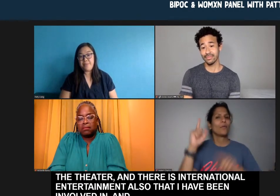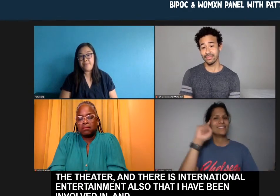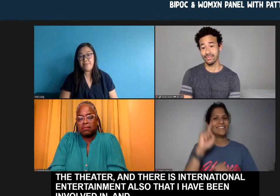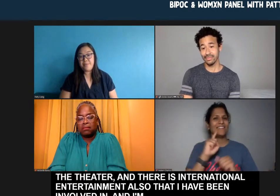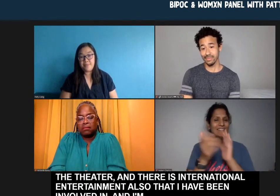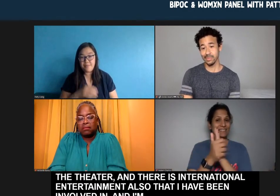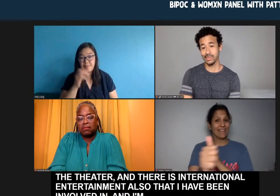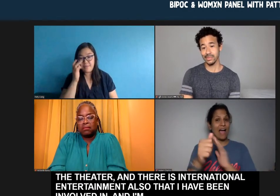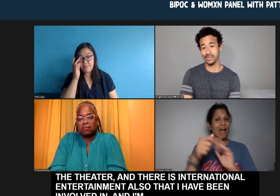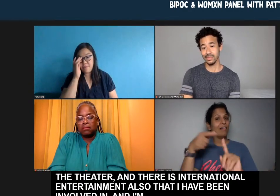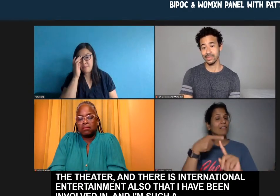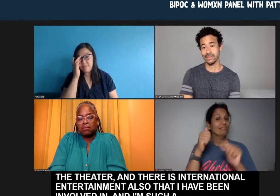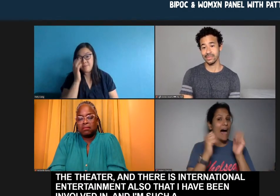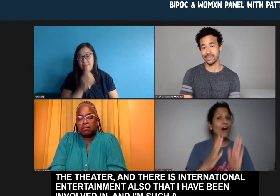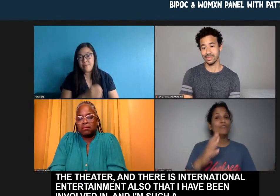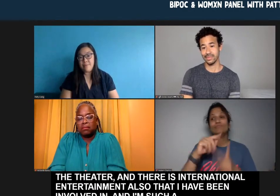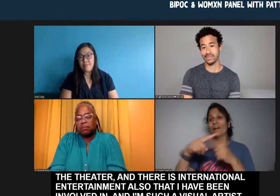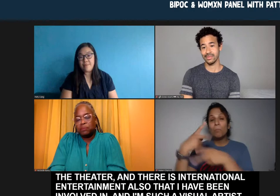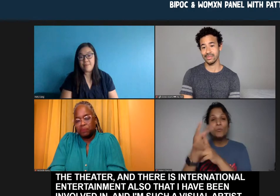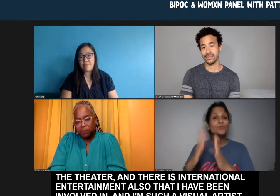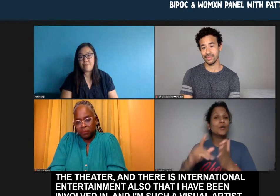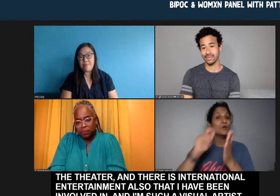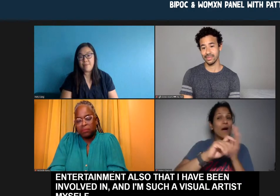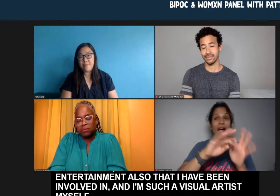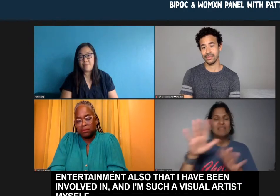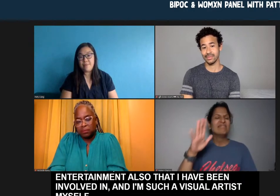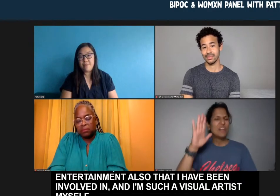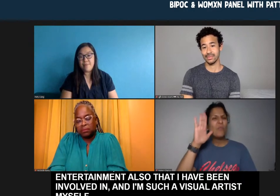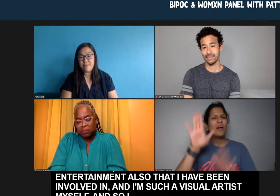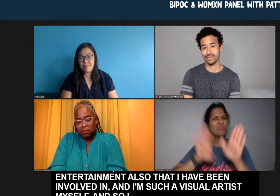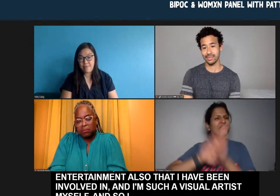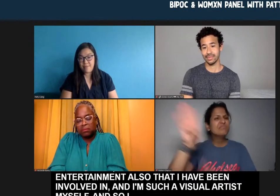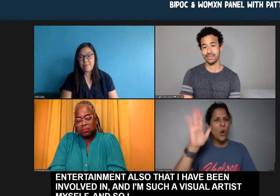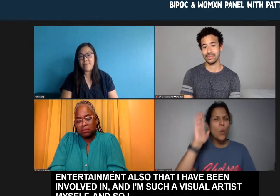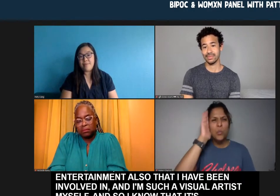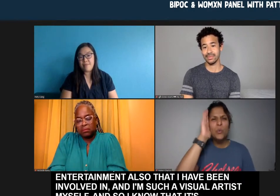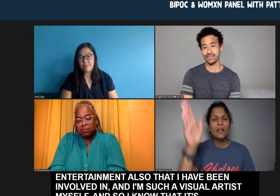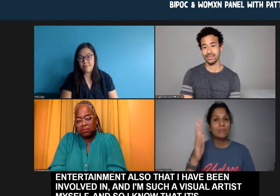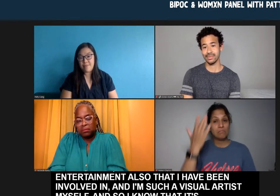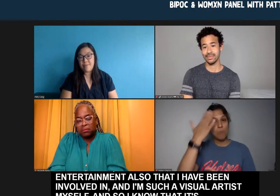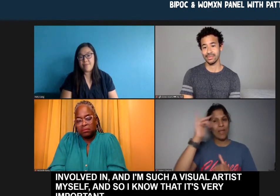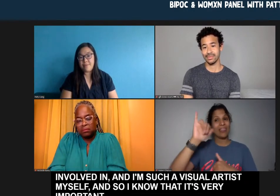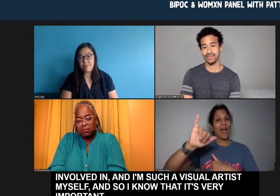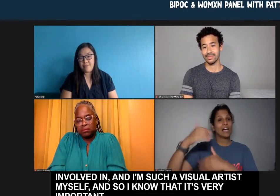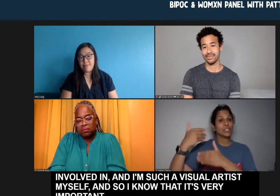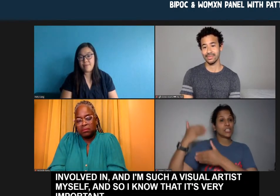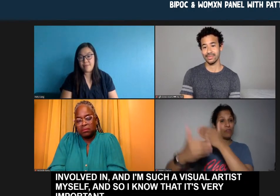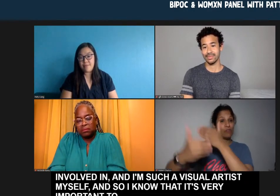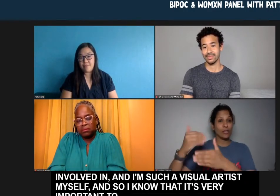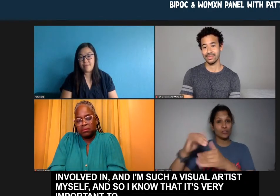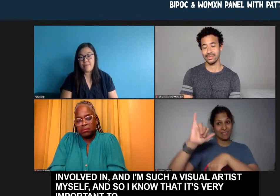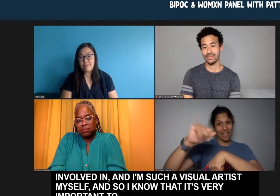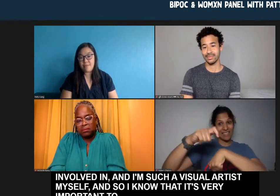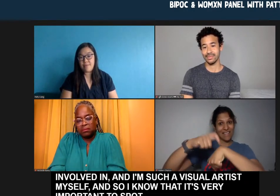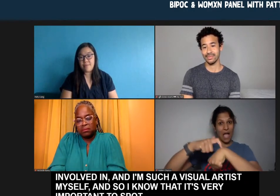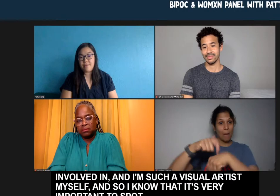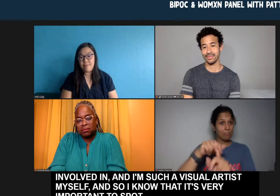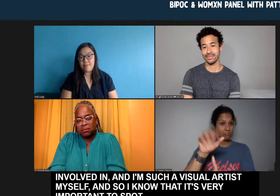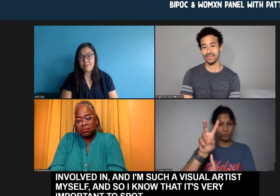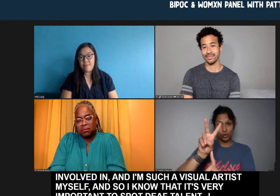artist myself. And so I know that it's very important to spotlight deaf talent. And I know that deaf people will be very successful in the